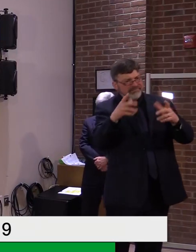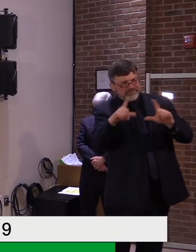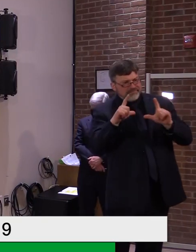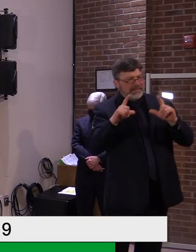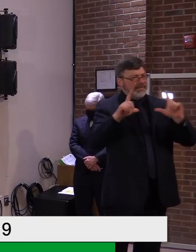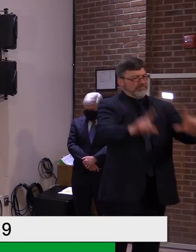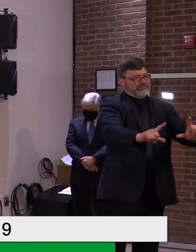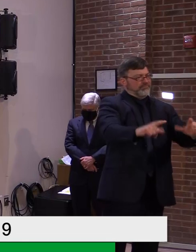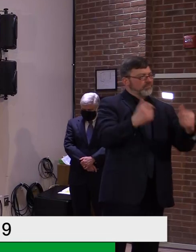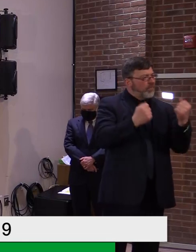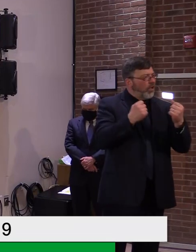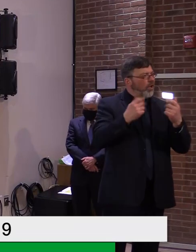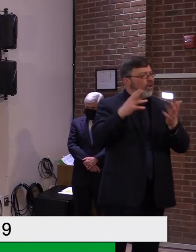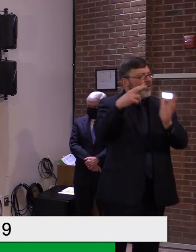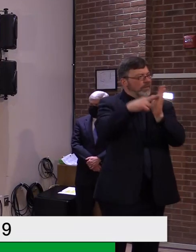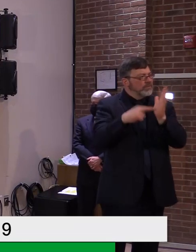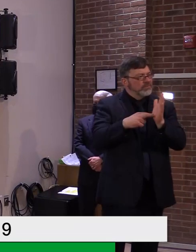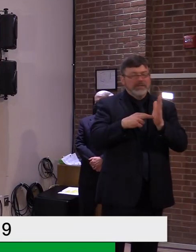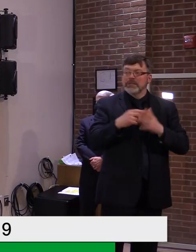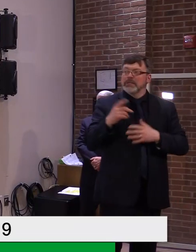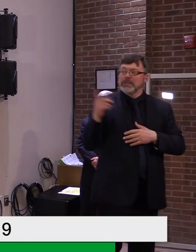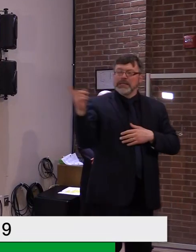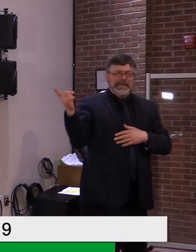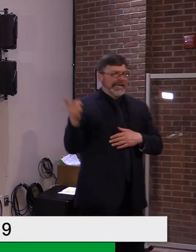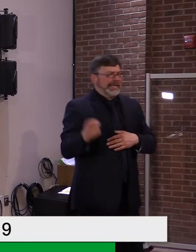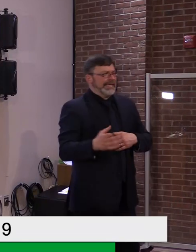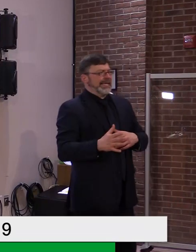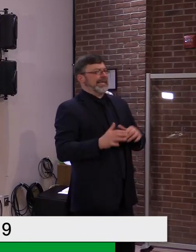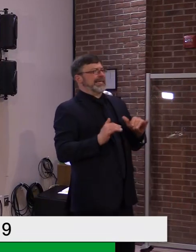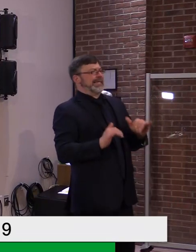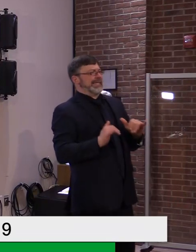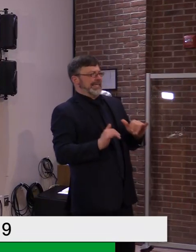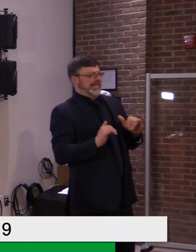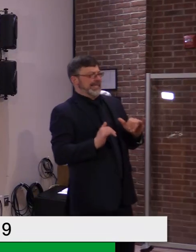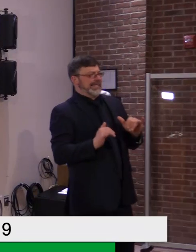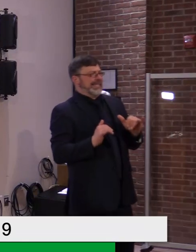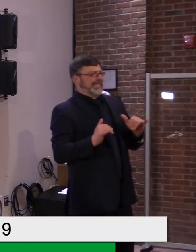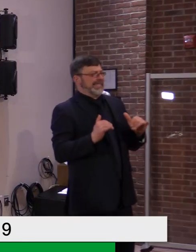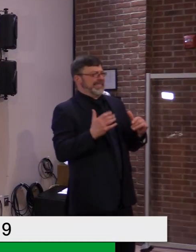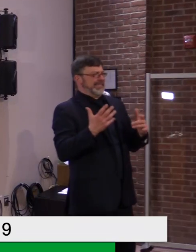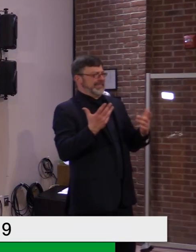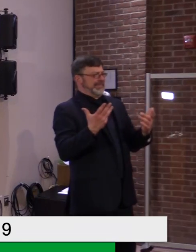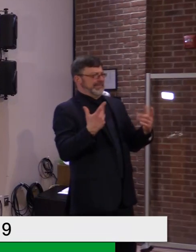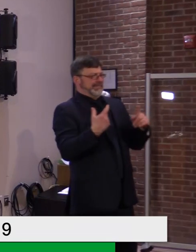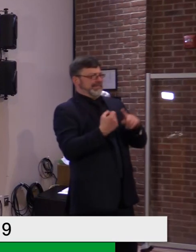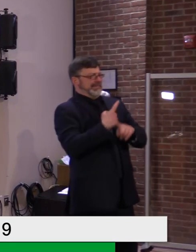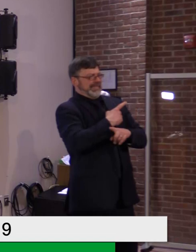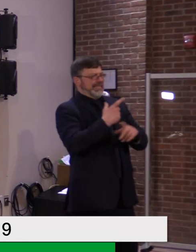any thought to adjusting this tax rule to take that into consideration.